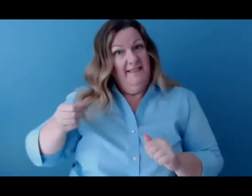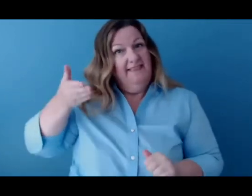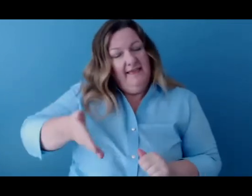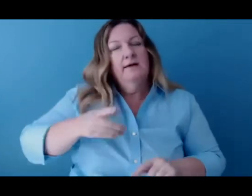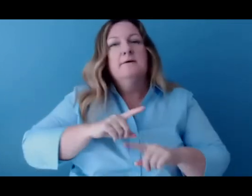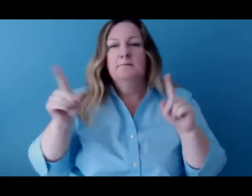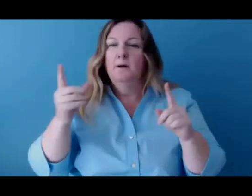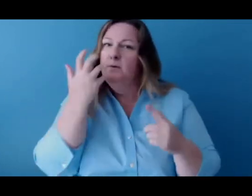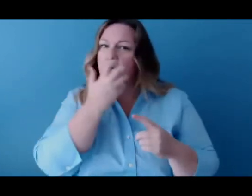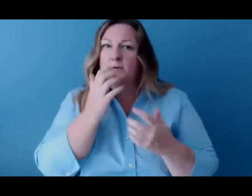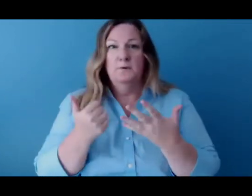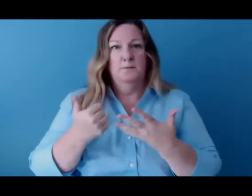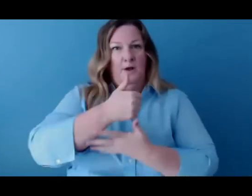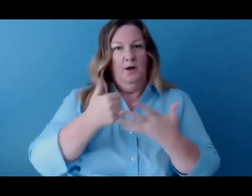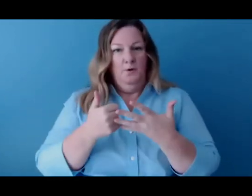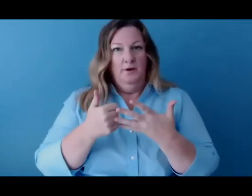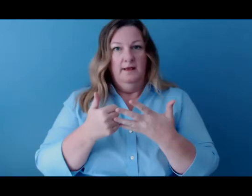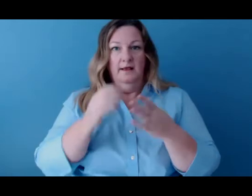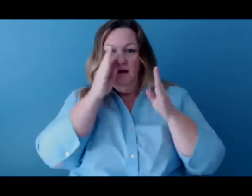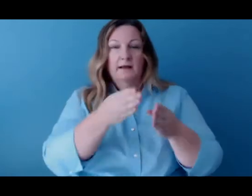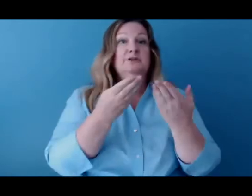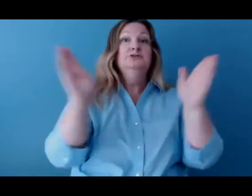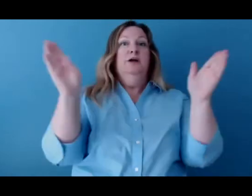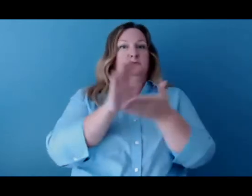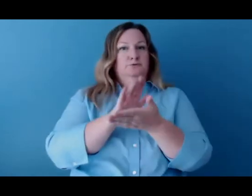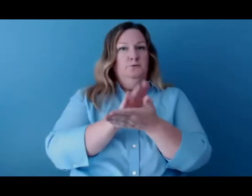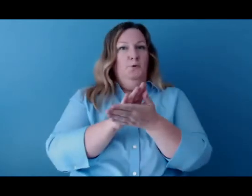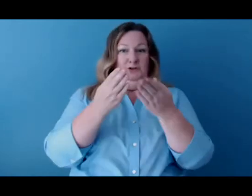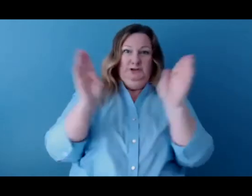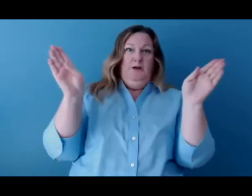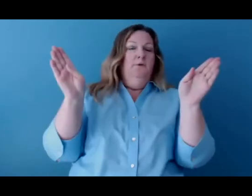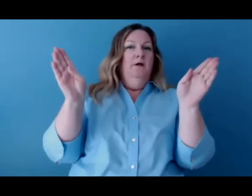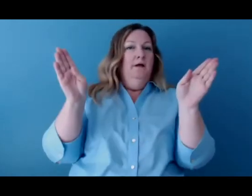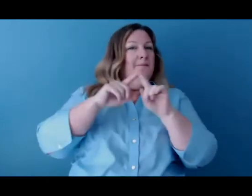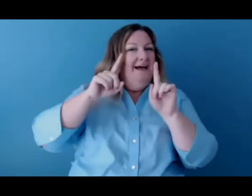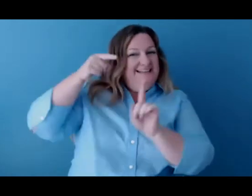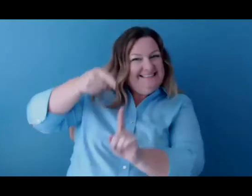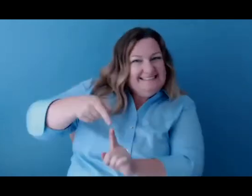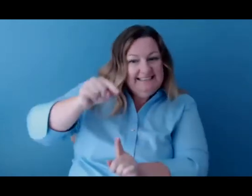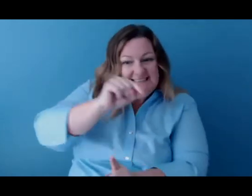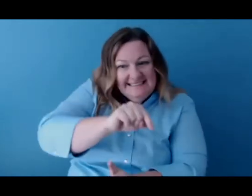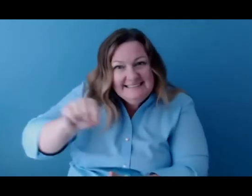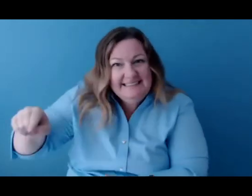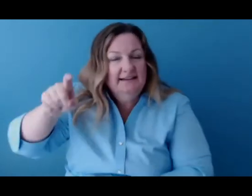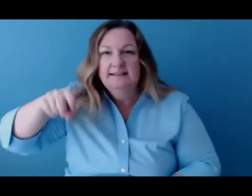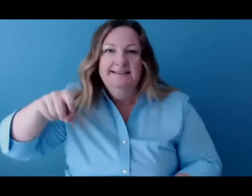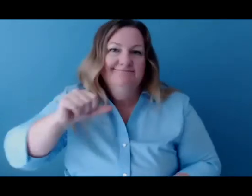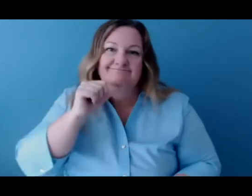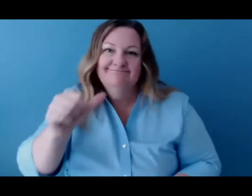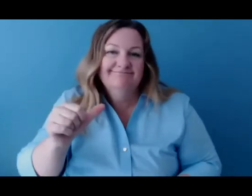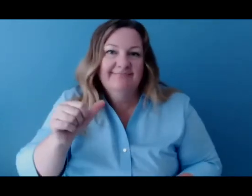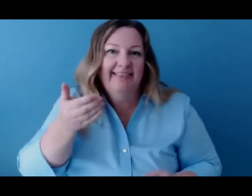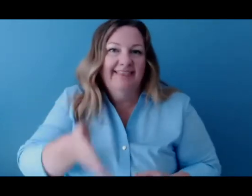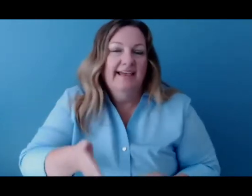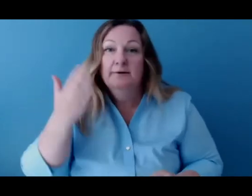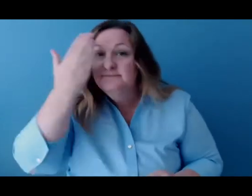went to just getting school back in, and not necessarily the priority may have been somewhat overlooked with